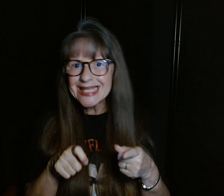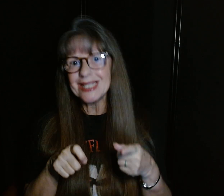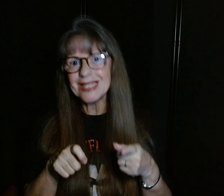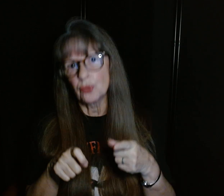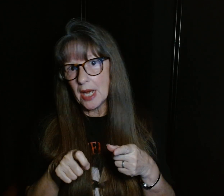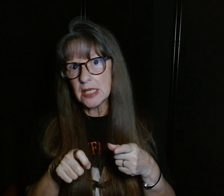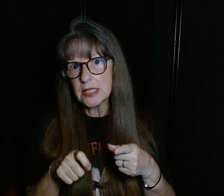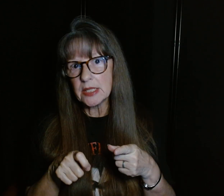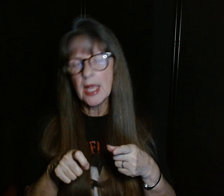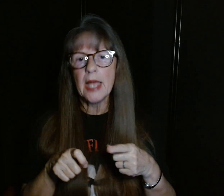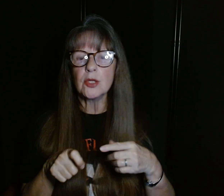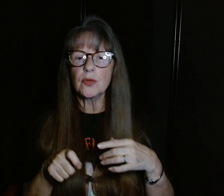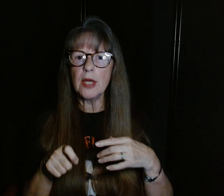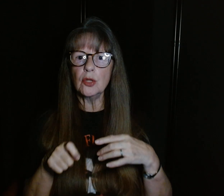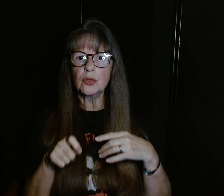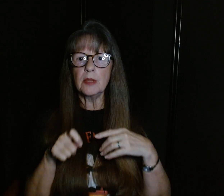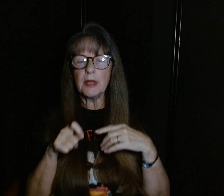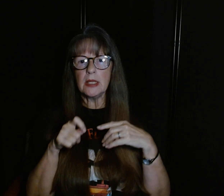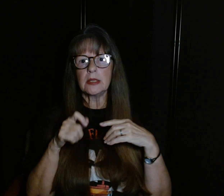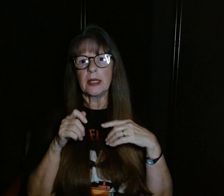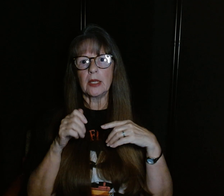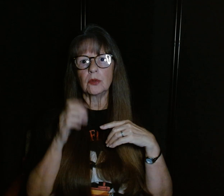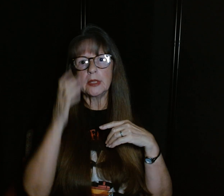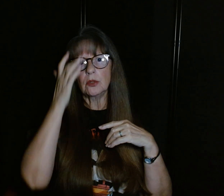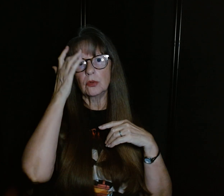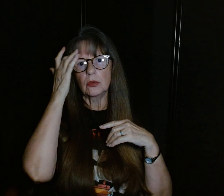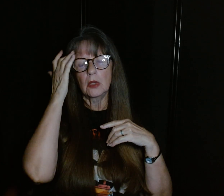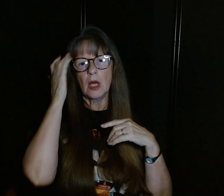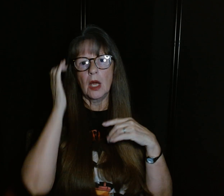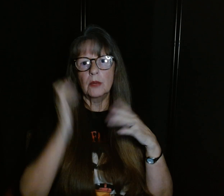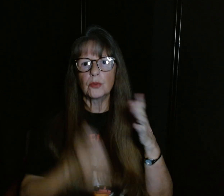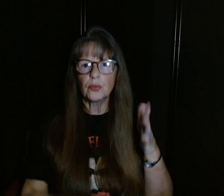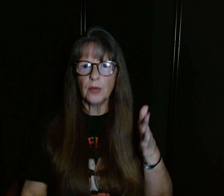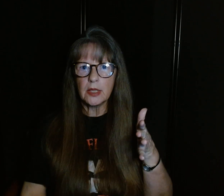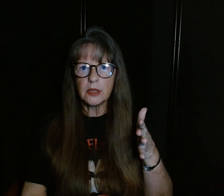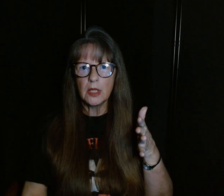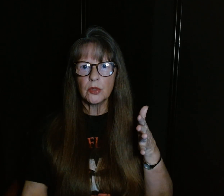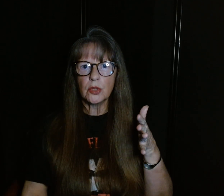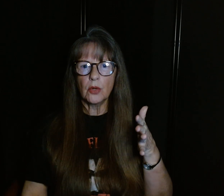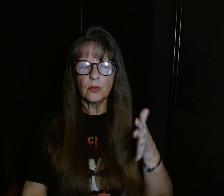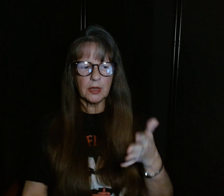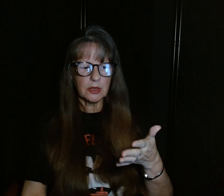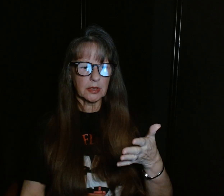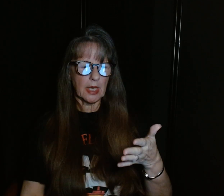illicit drugs, and so that usually means like illegal drugs. So it's like